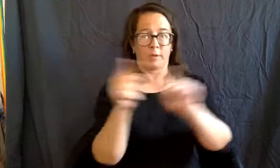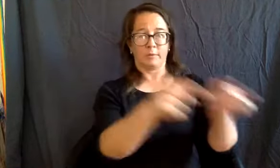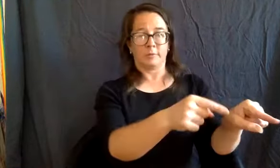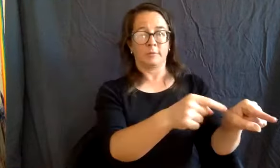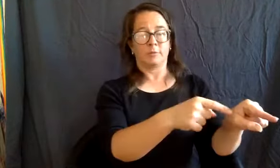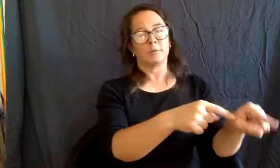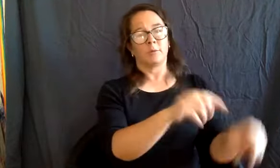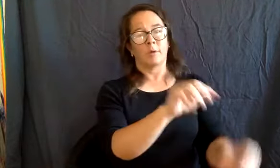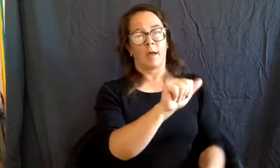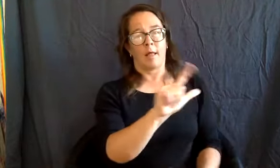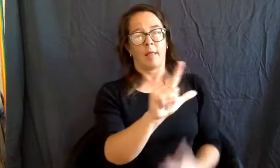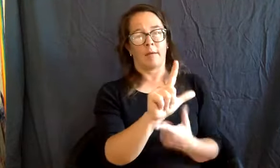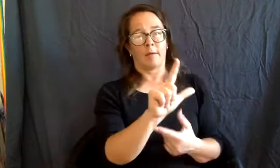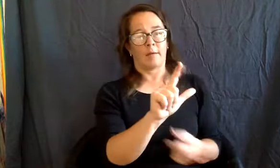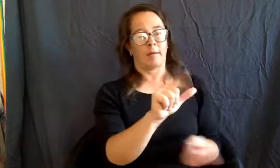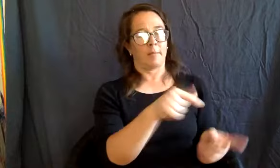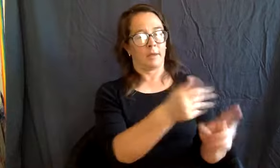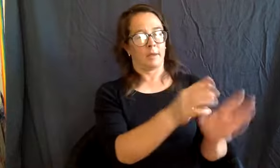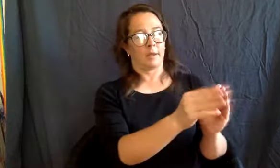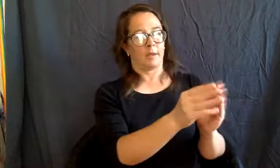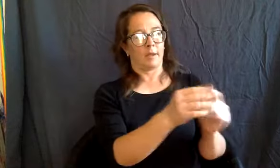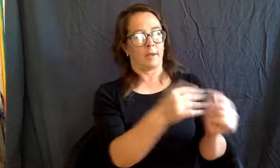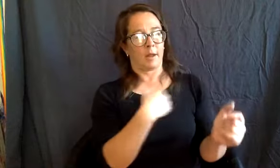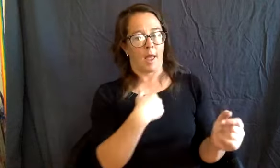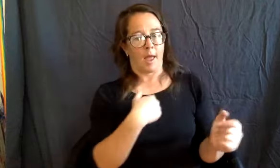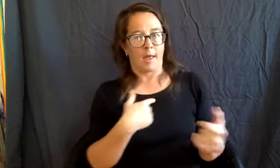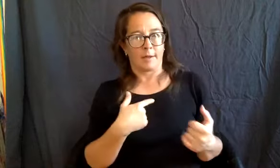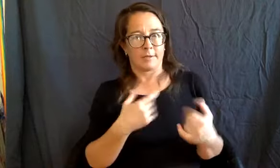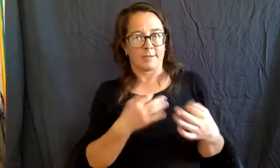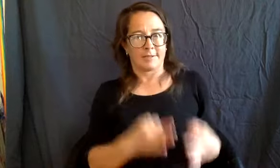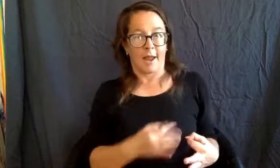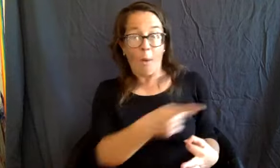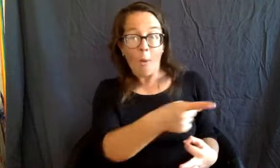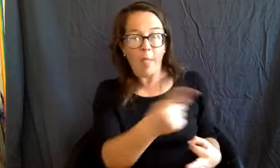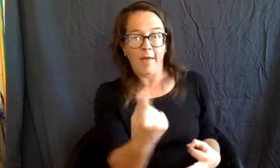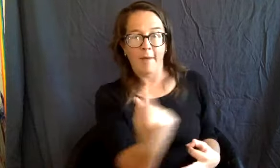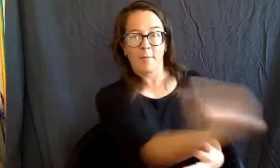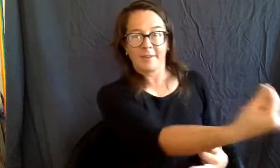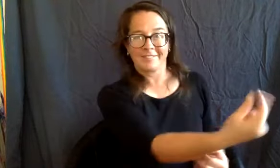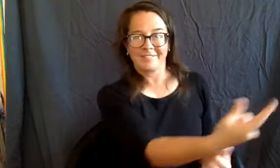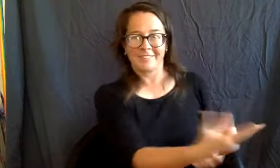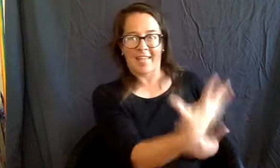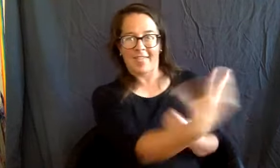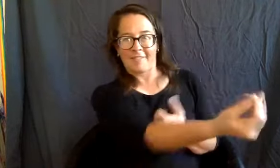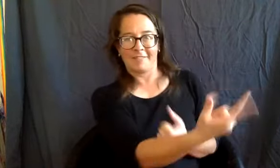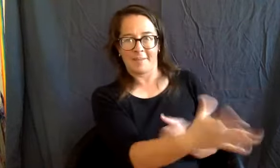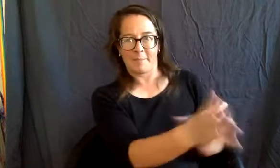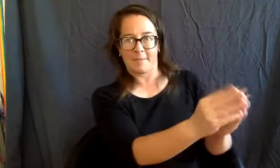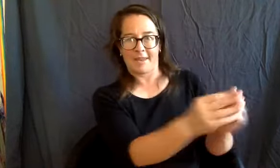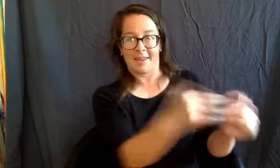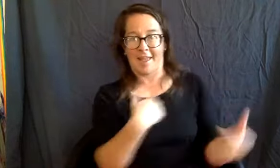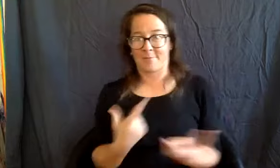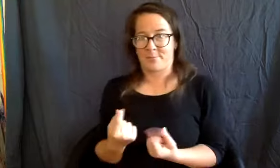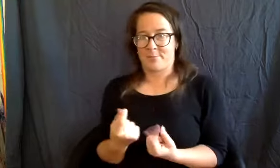really meant. I just thought it was a group of people that like to hang out with each other and have a good time. That was always my first interpretation of